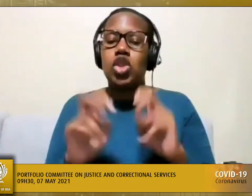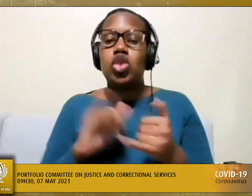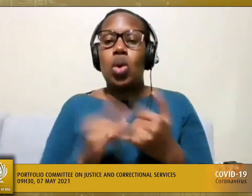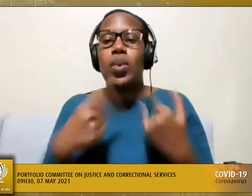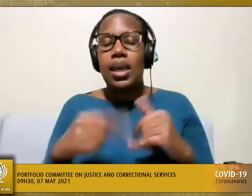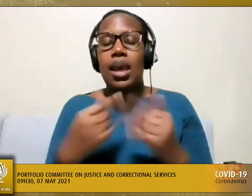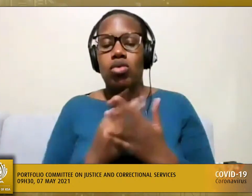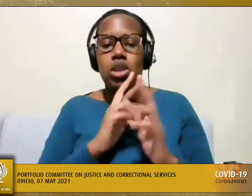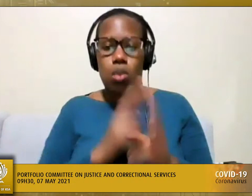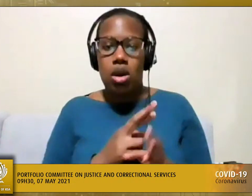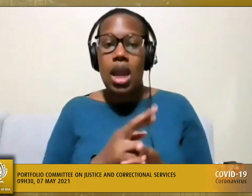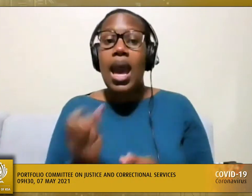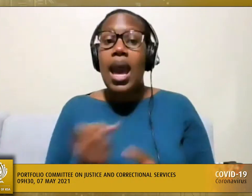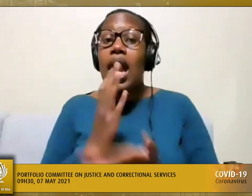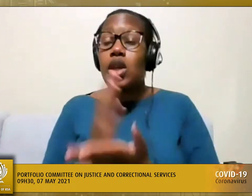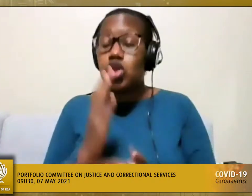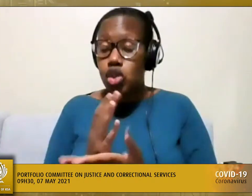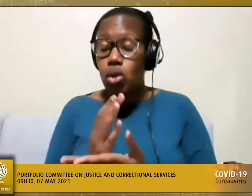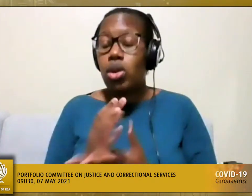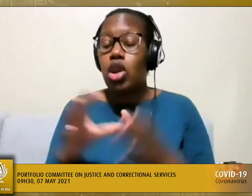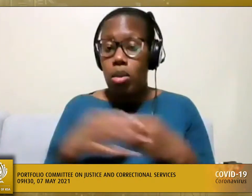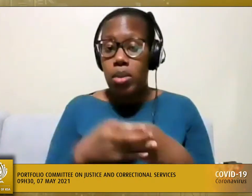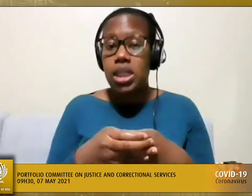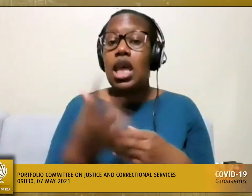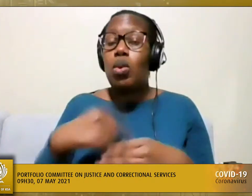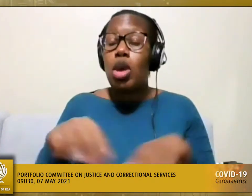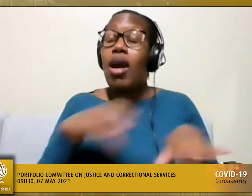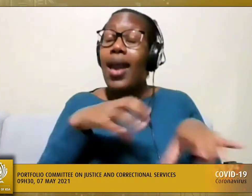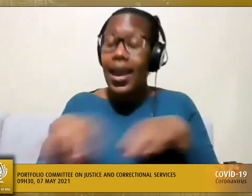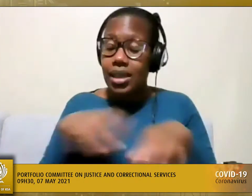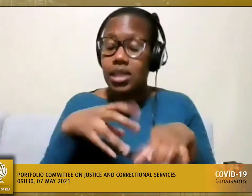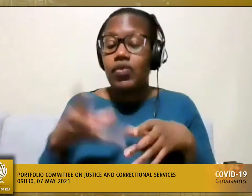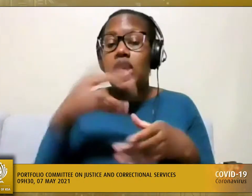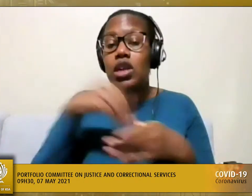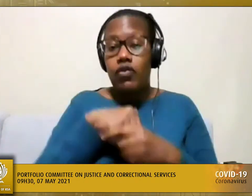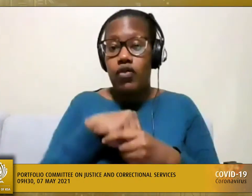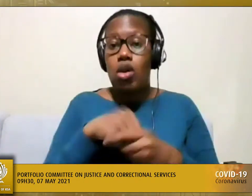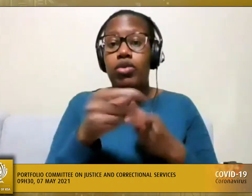involved in in dealing with with that set to the country